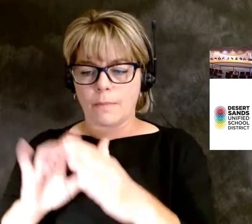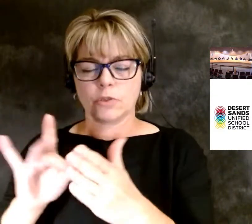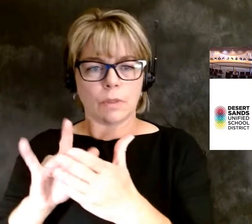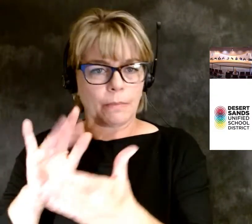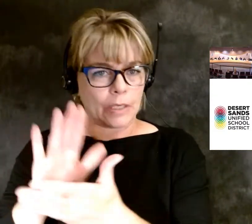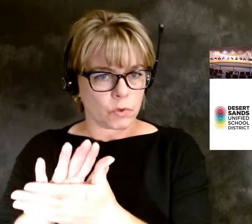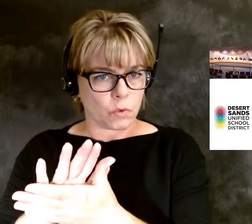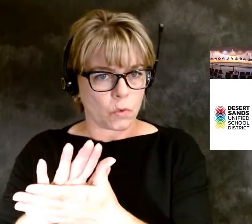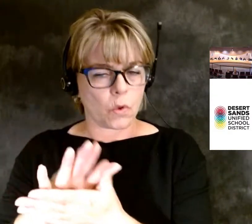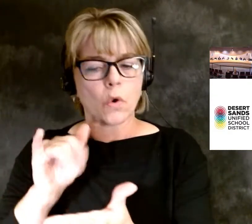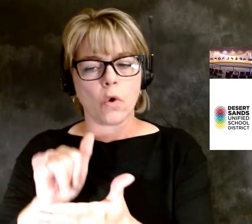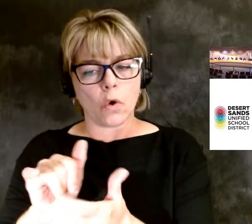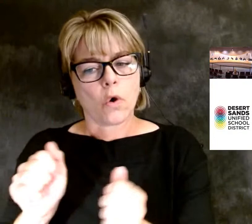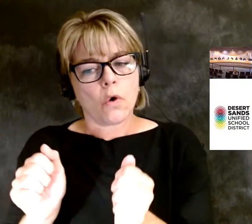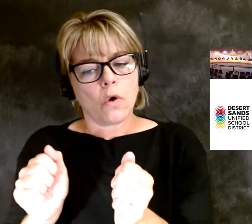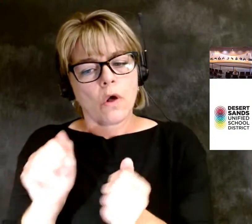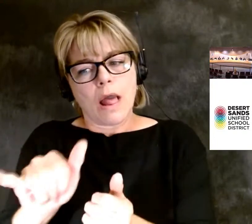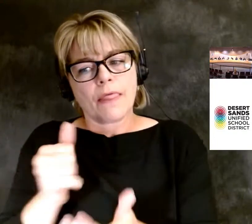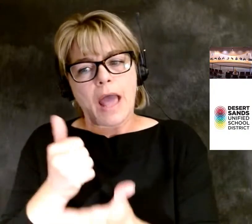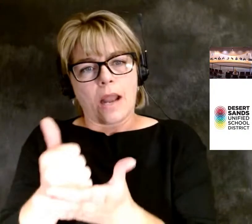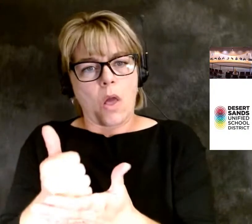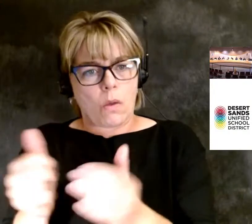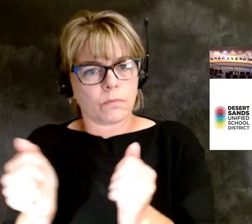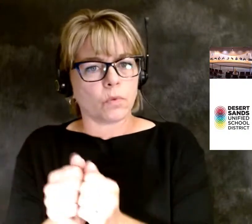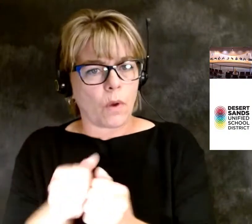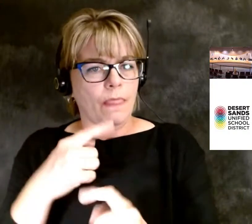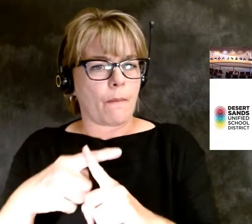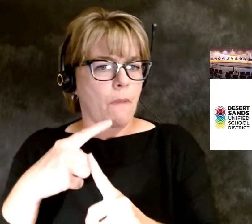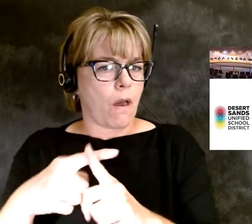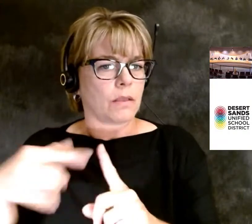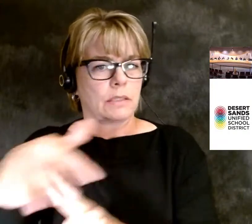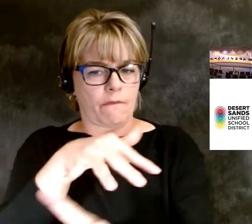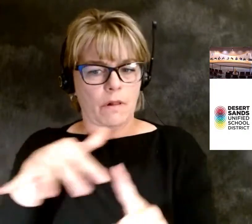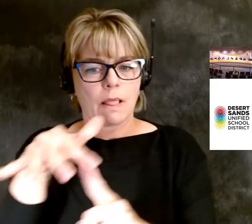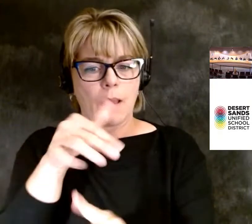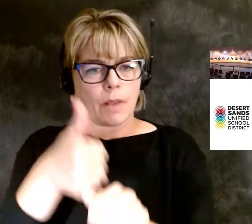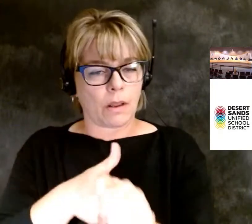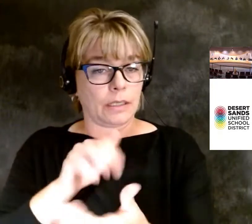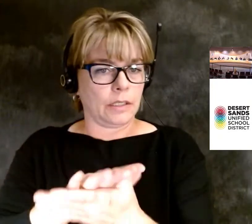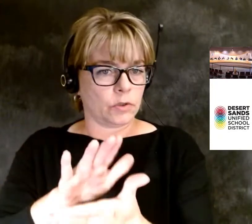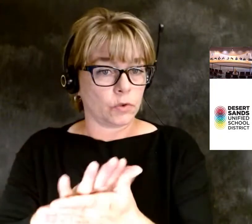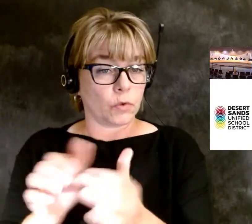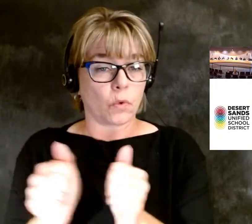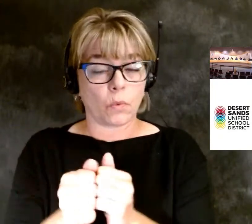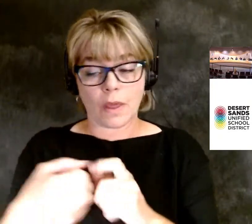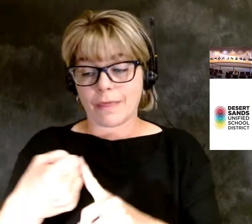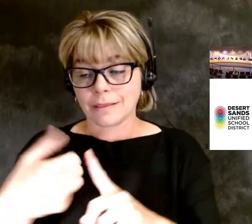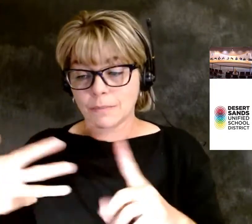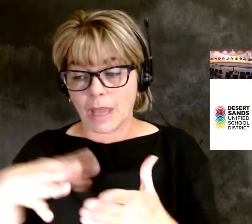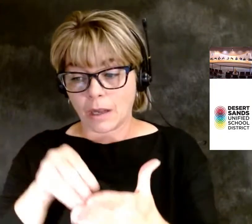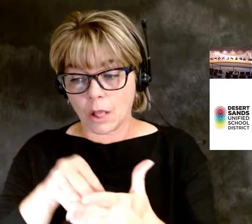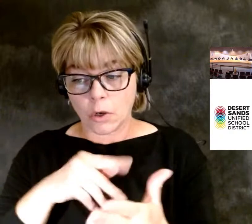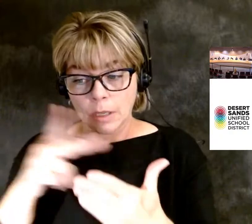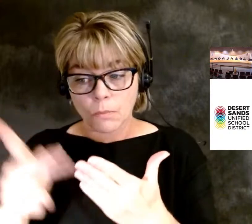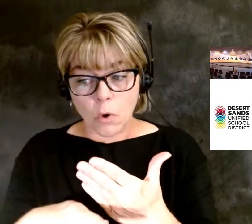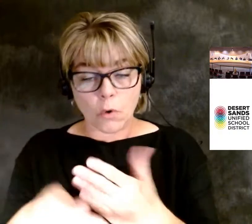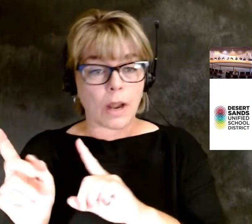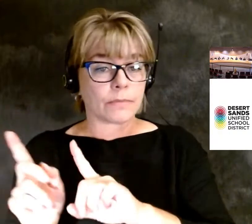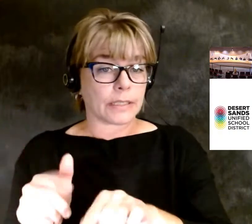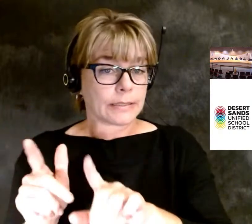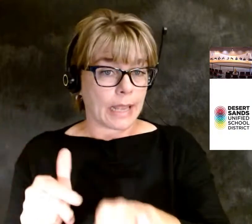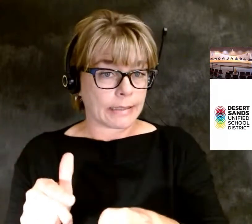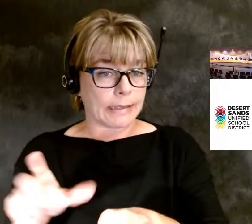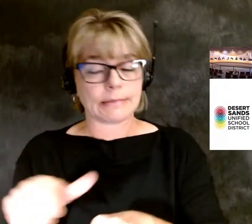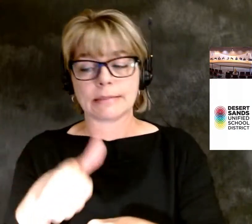and culture on each campus by supporting expanded learning programs, attendance, and other areas focused in connection